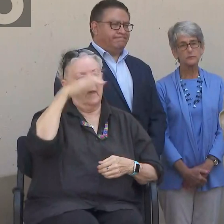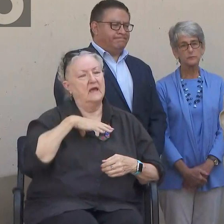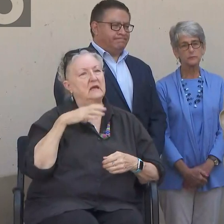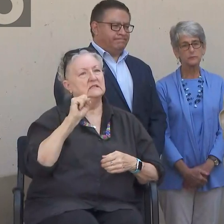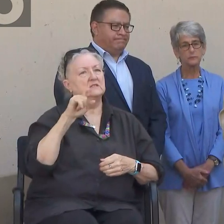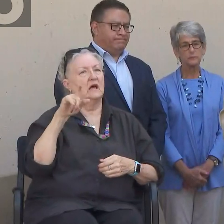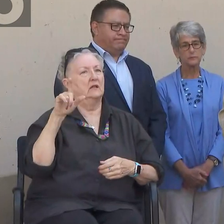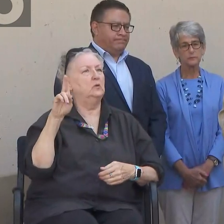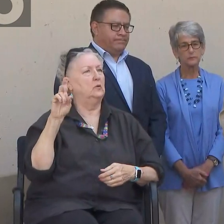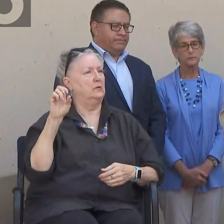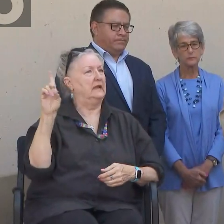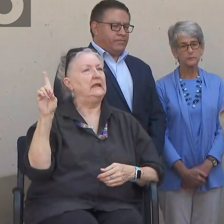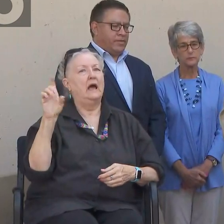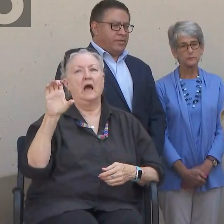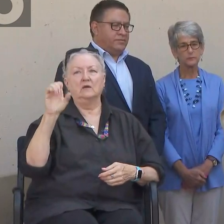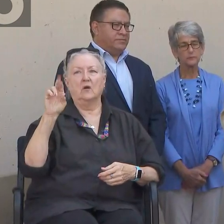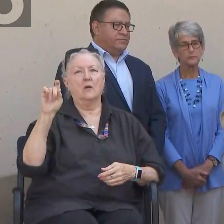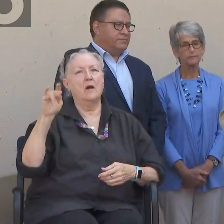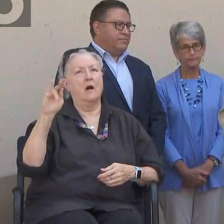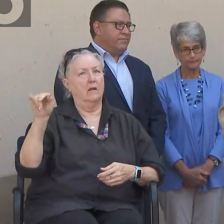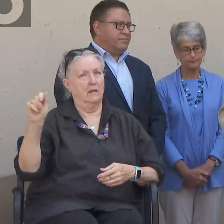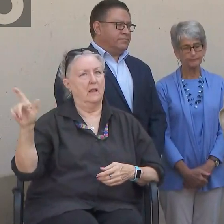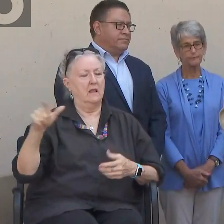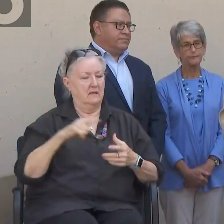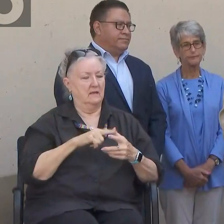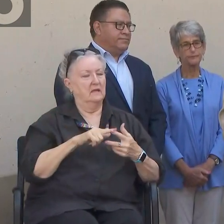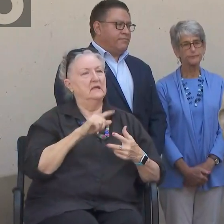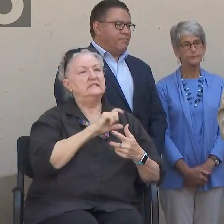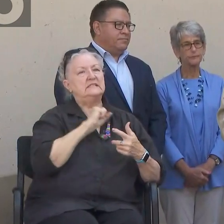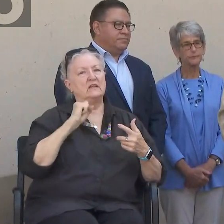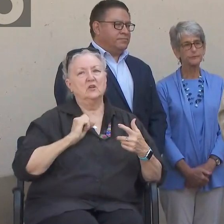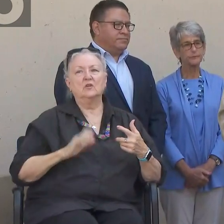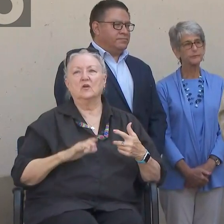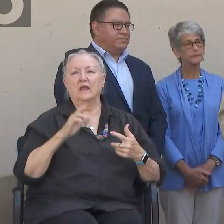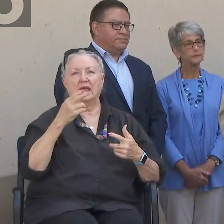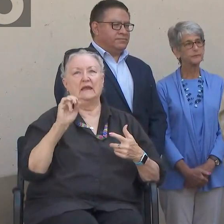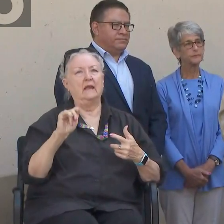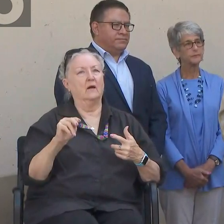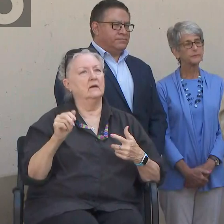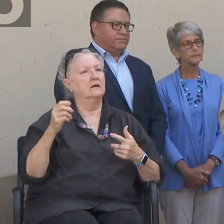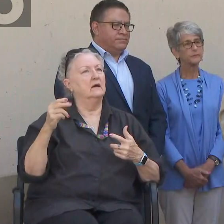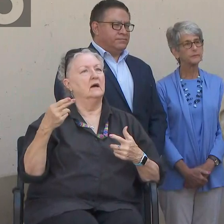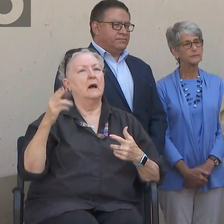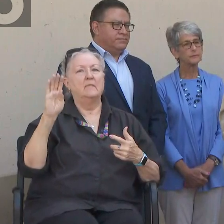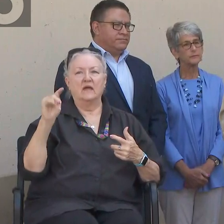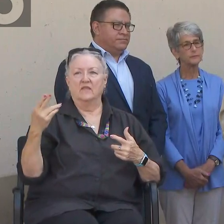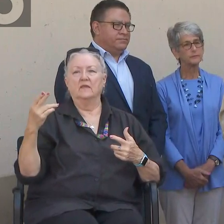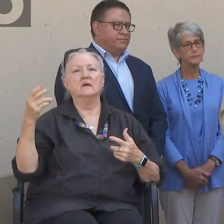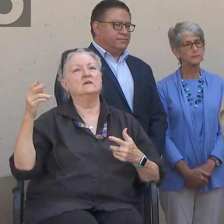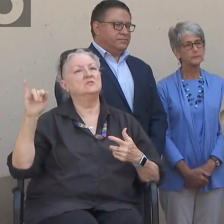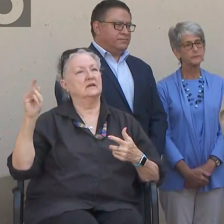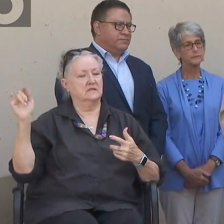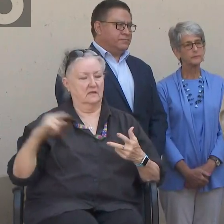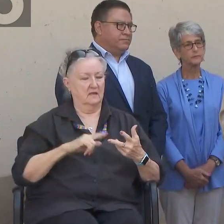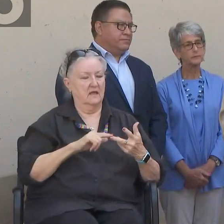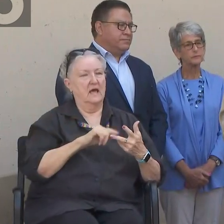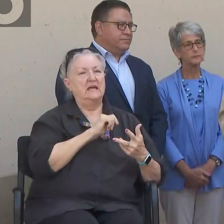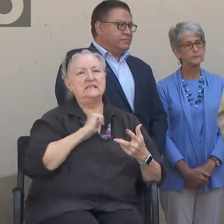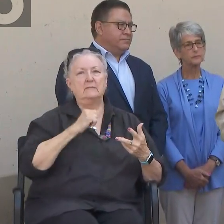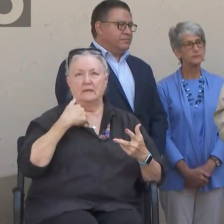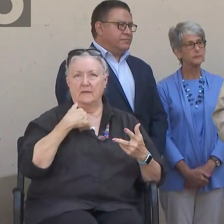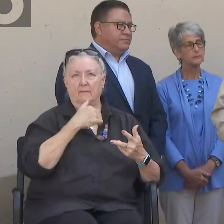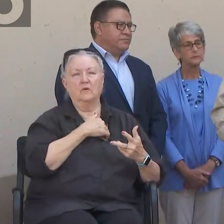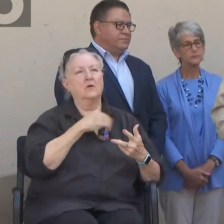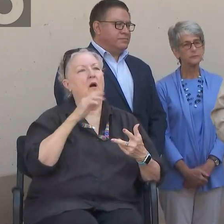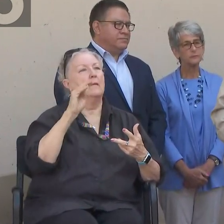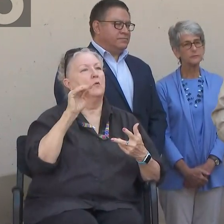Carbajal, Senator Hannabeth Jackson, Assemblymember Monique Lamone, and two of